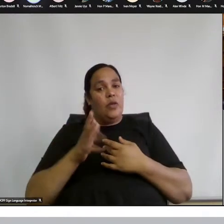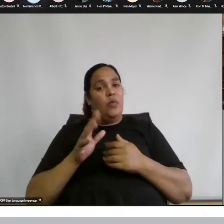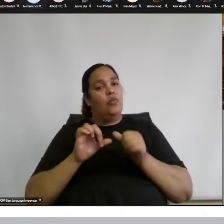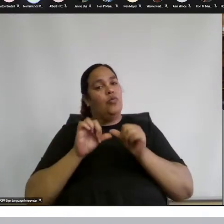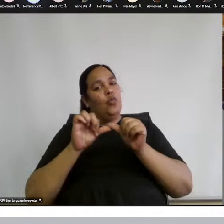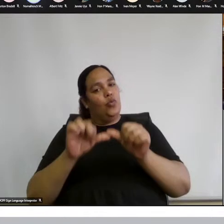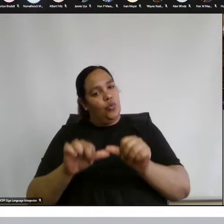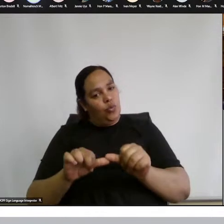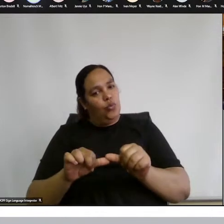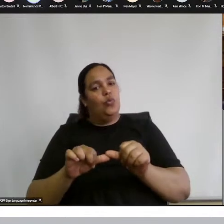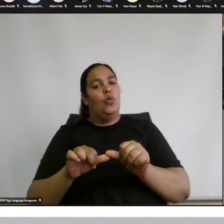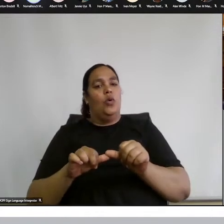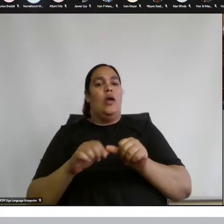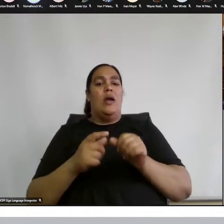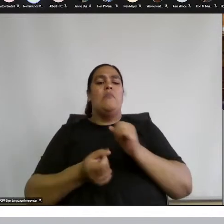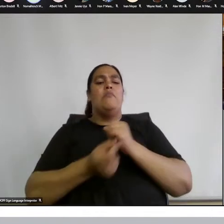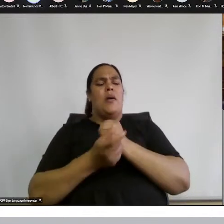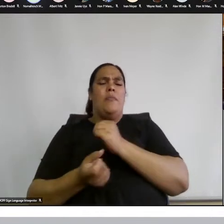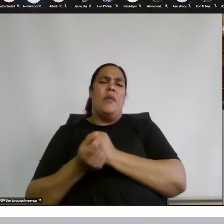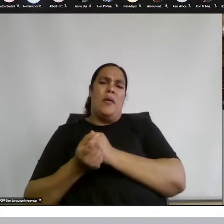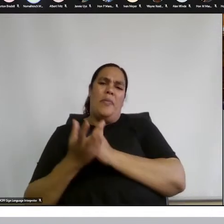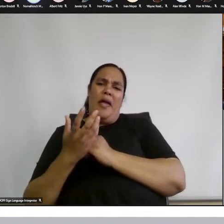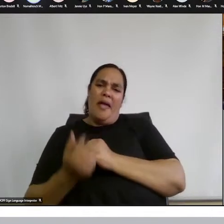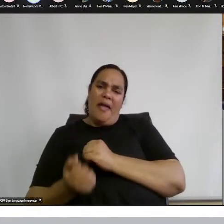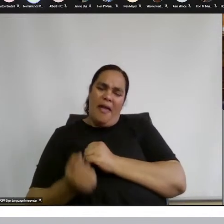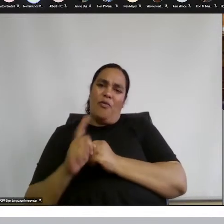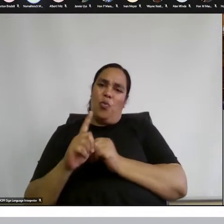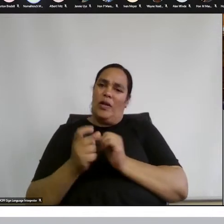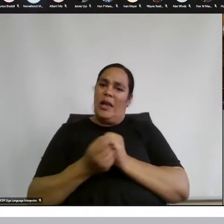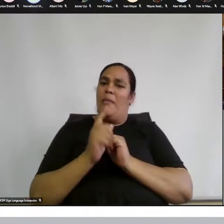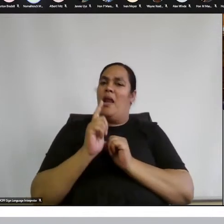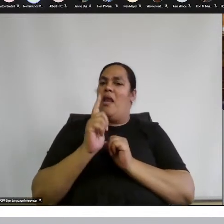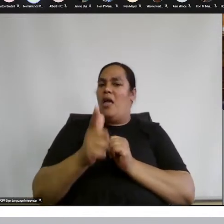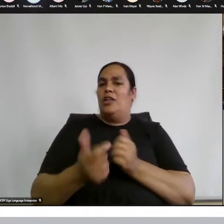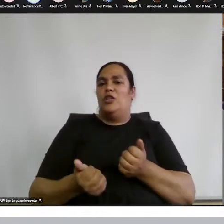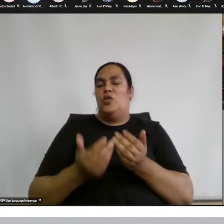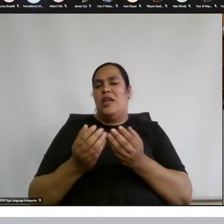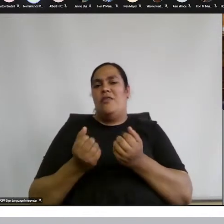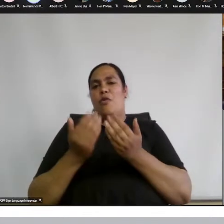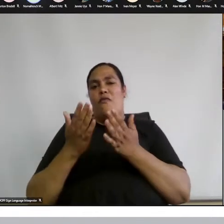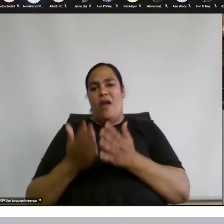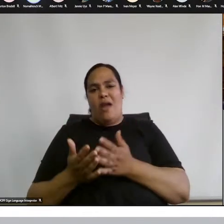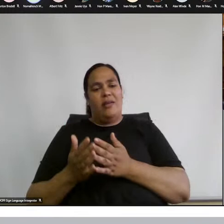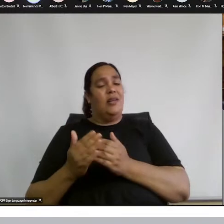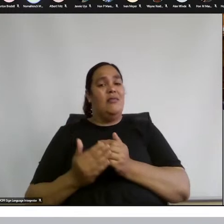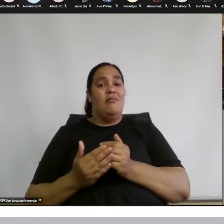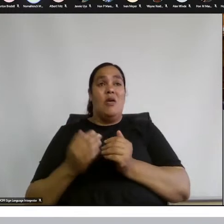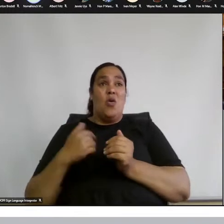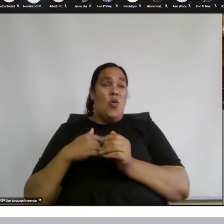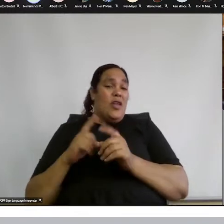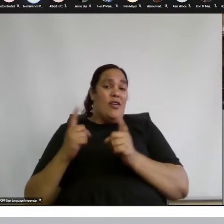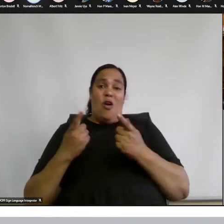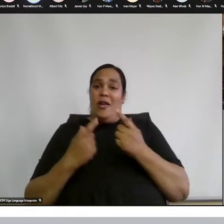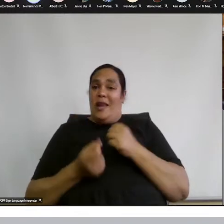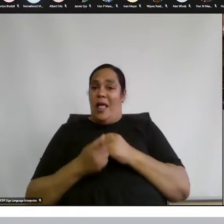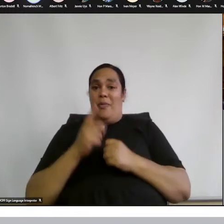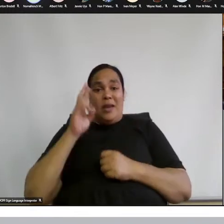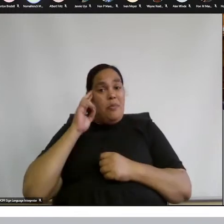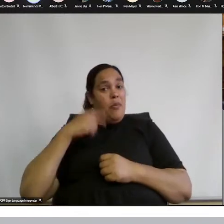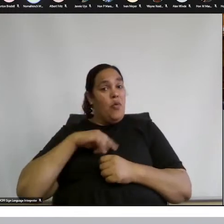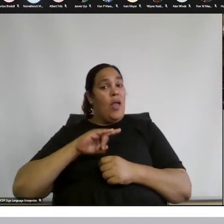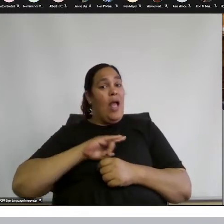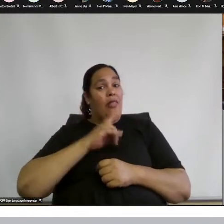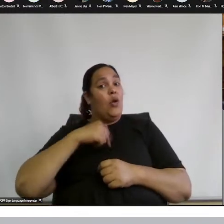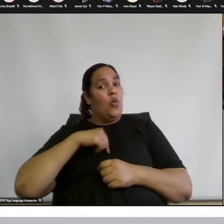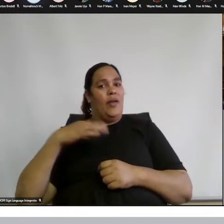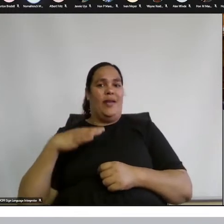continue. The hiccups related to what was happening related to service provider is beyond the health, because remember, health, we are the